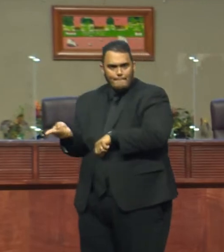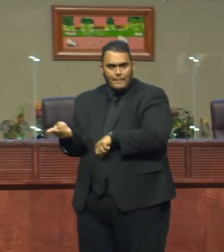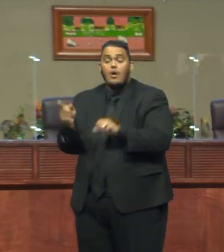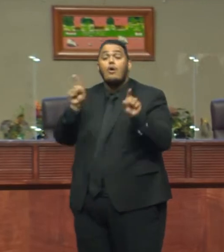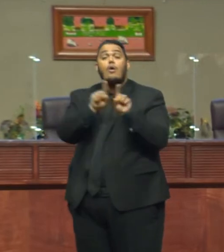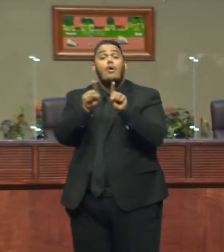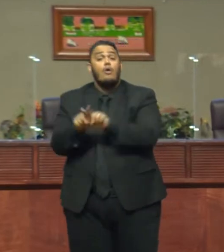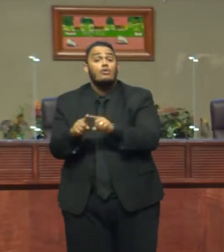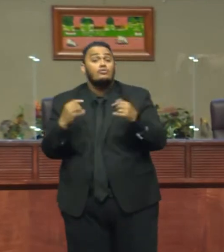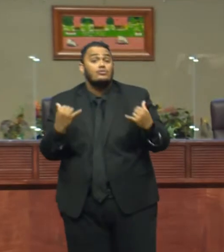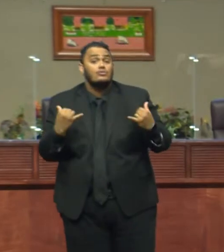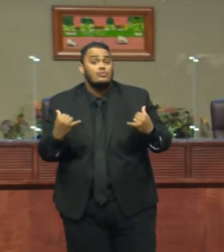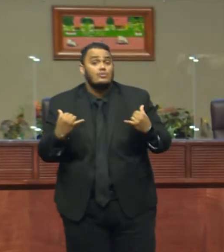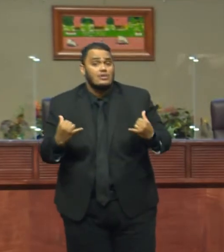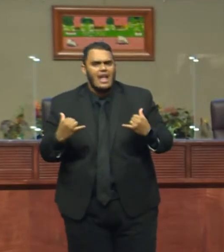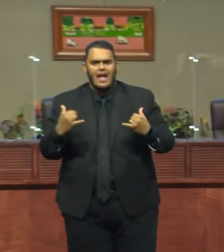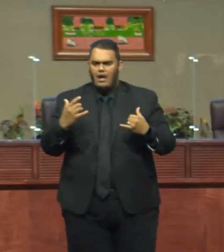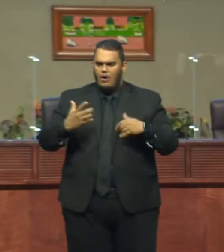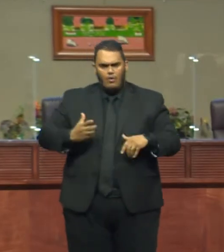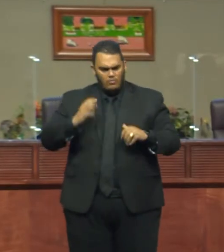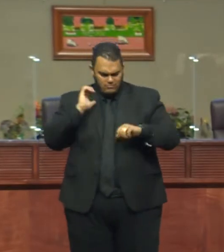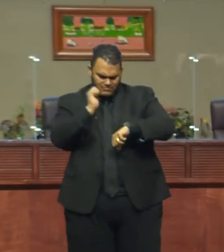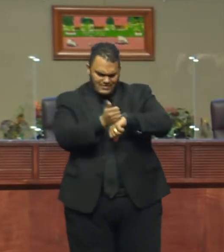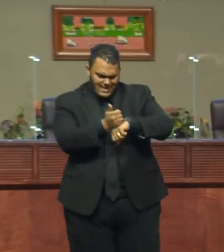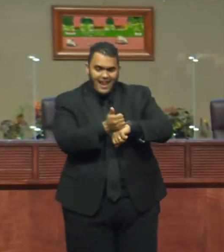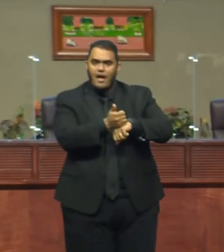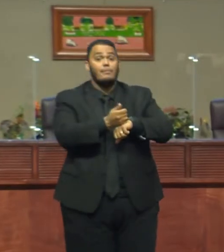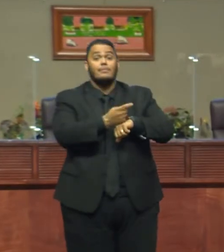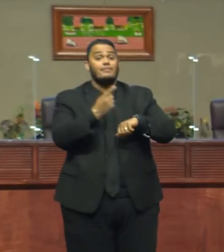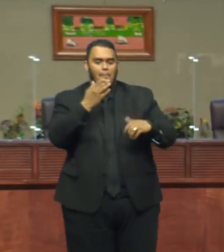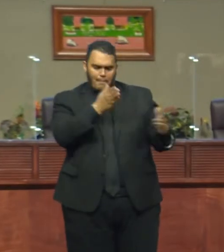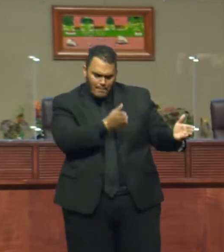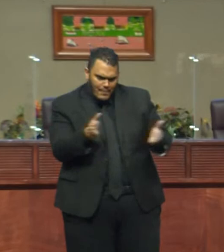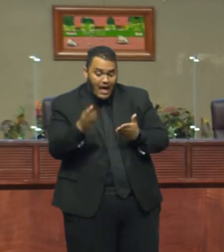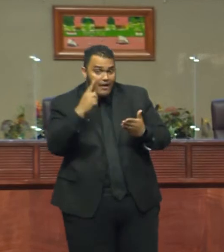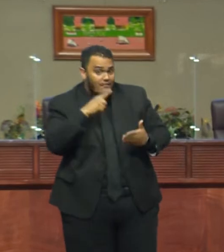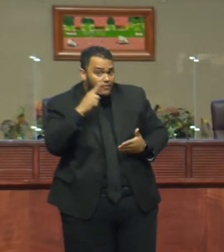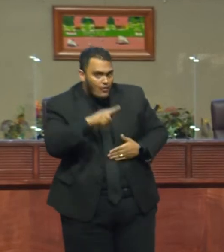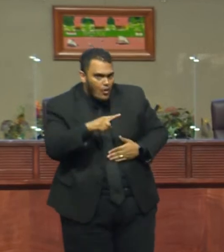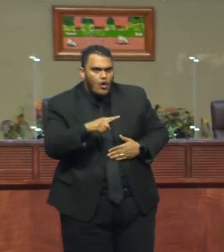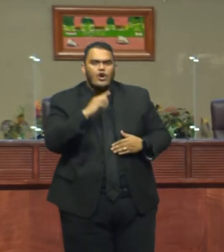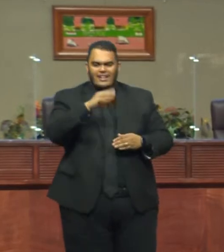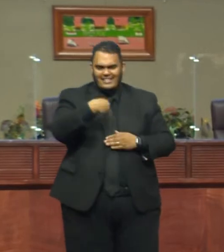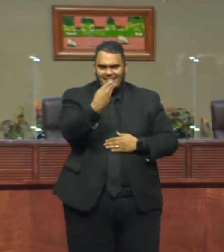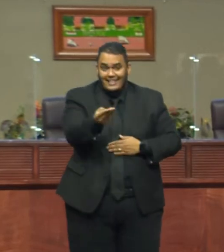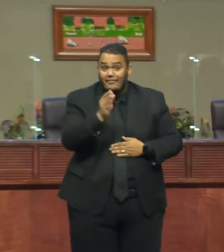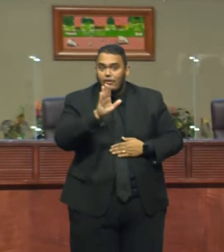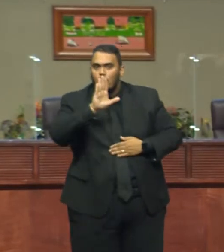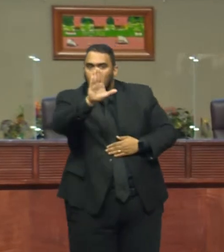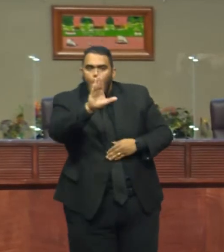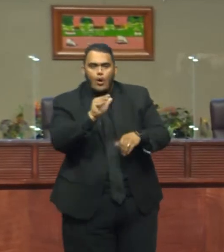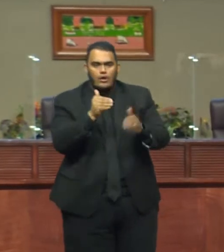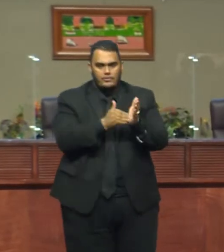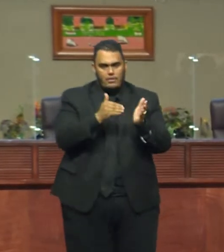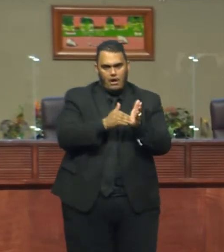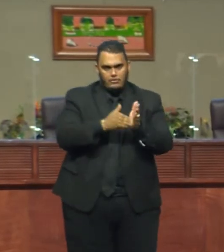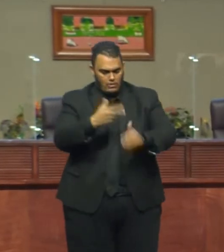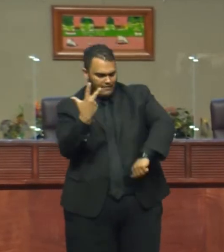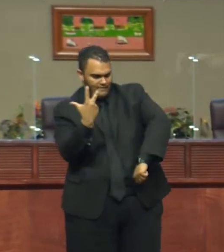to local family health centers soon. They're doing that in an effort to